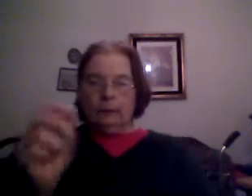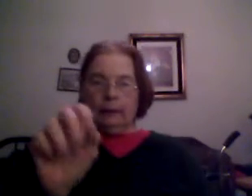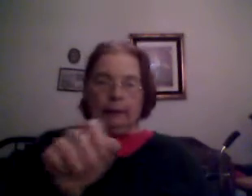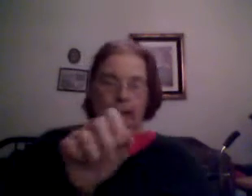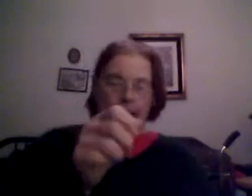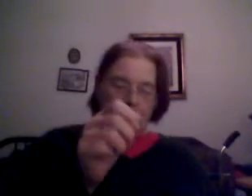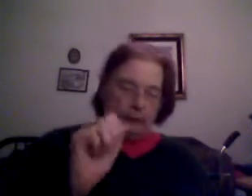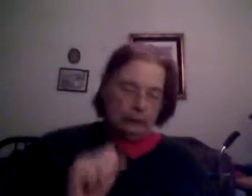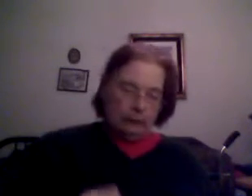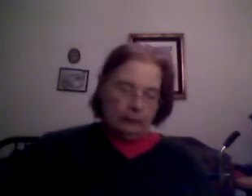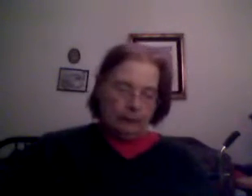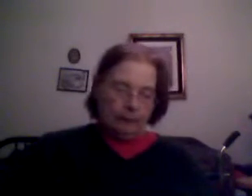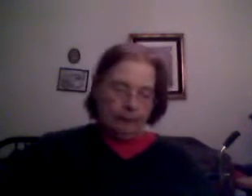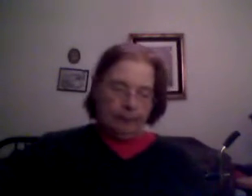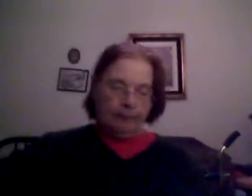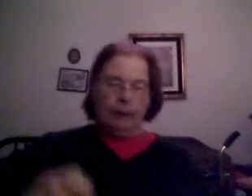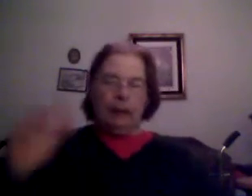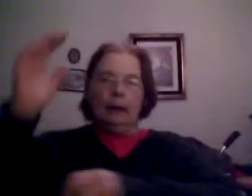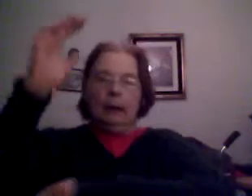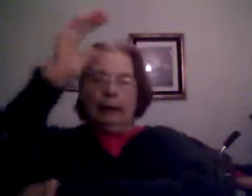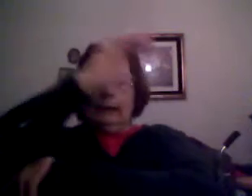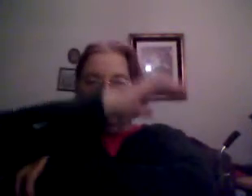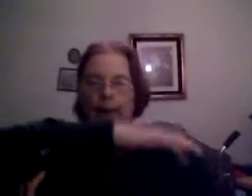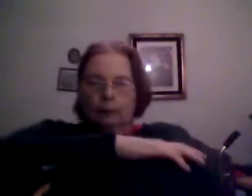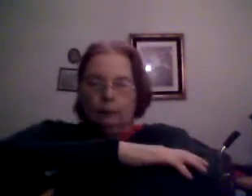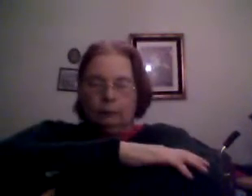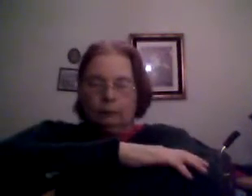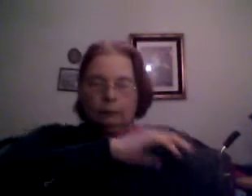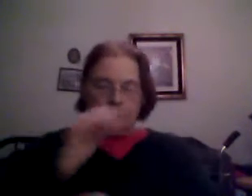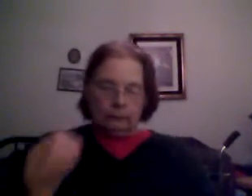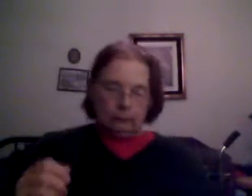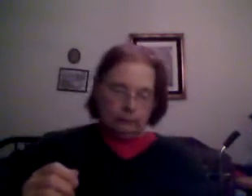with knobs, a table,